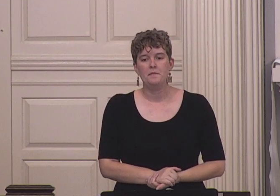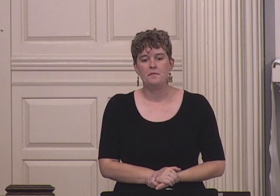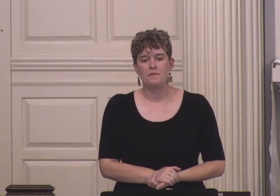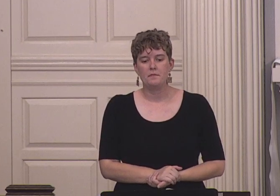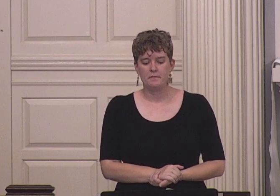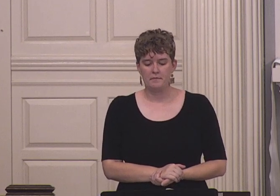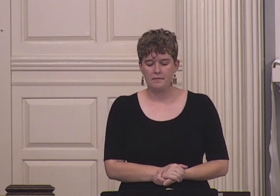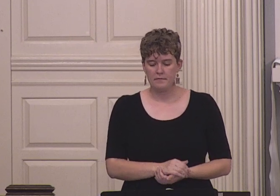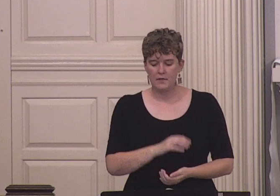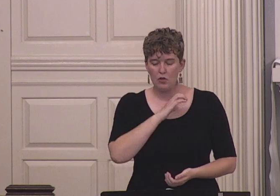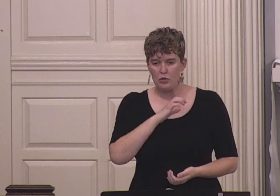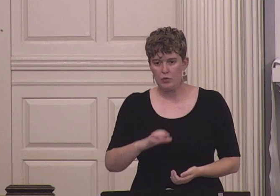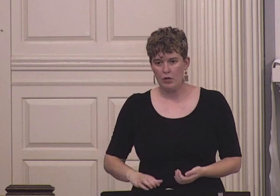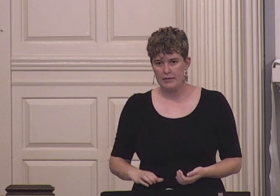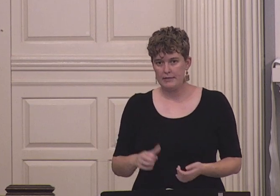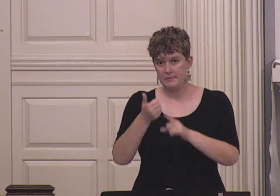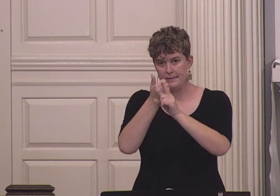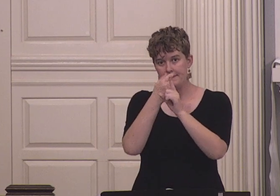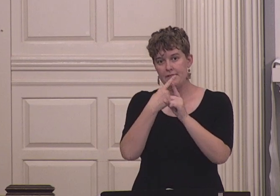Christ has said,